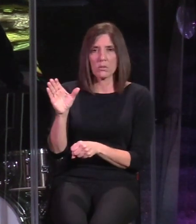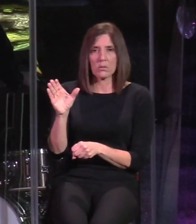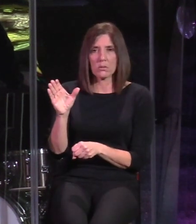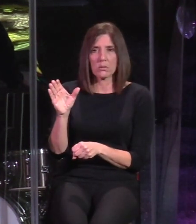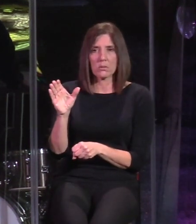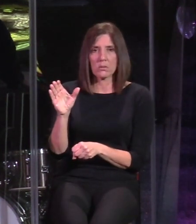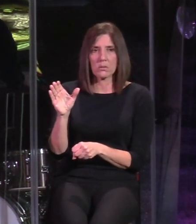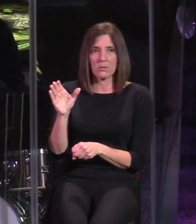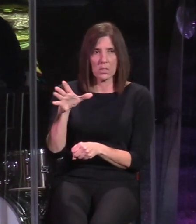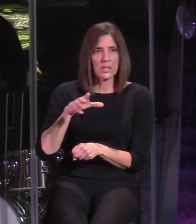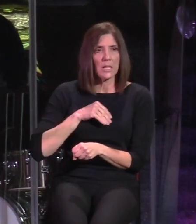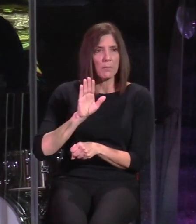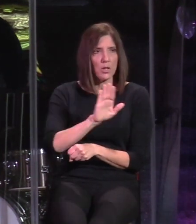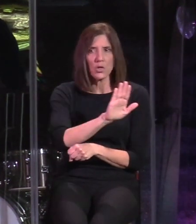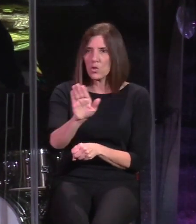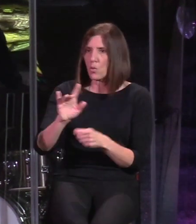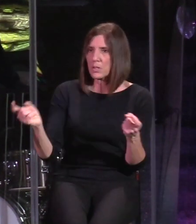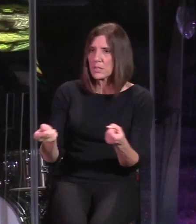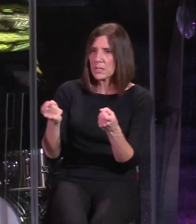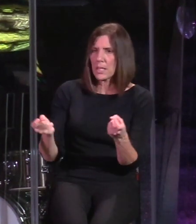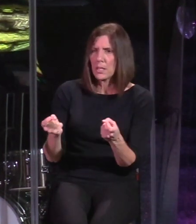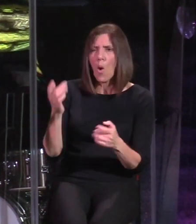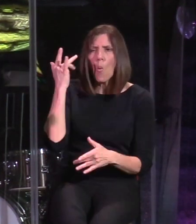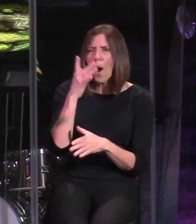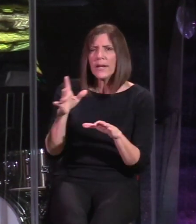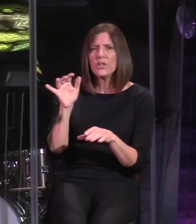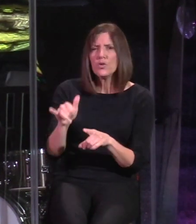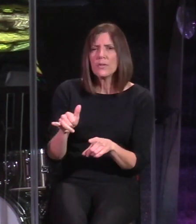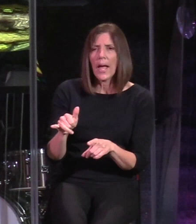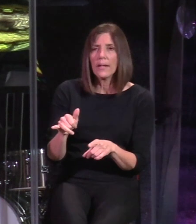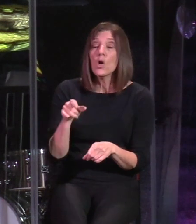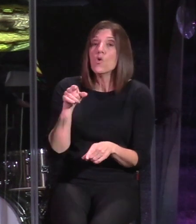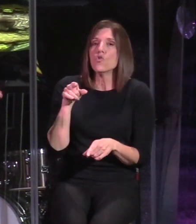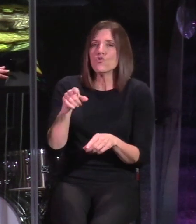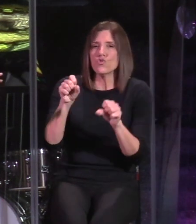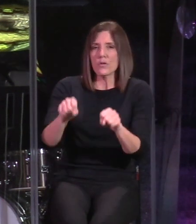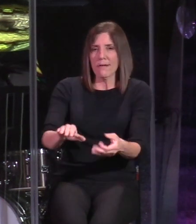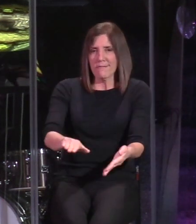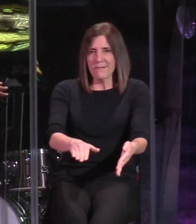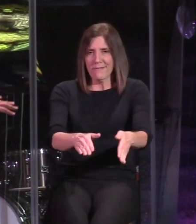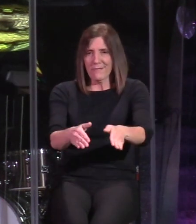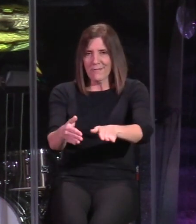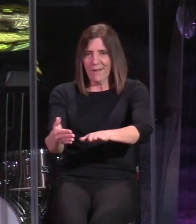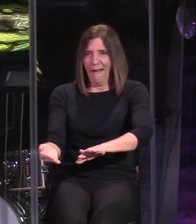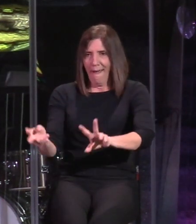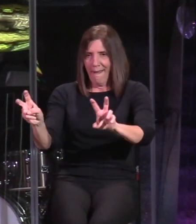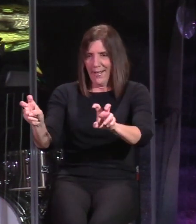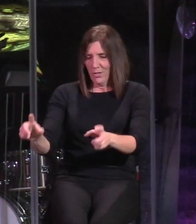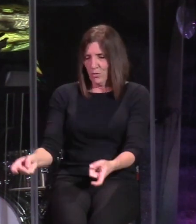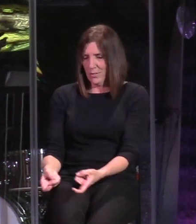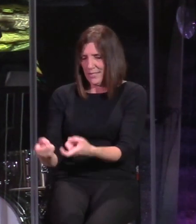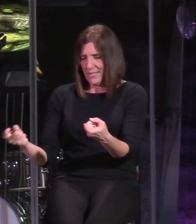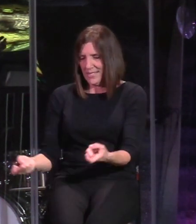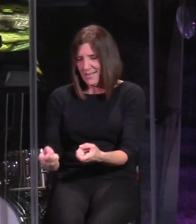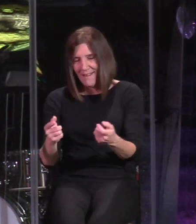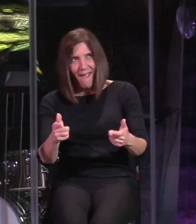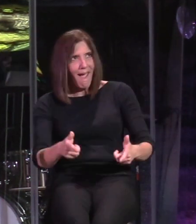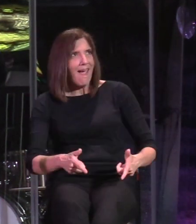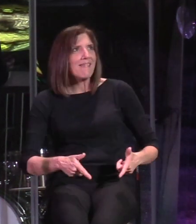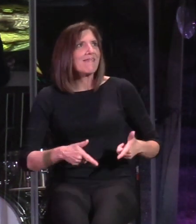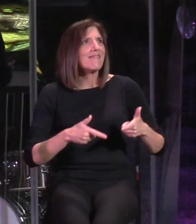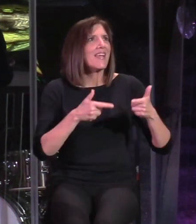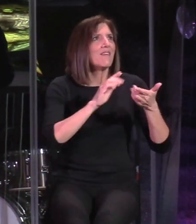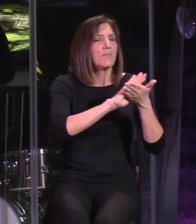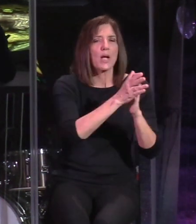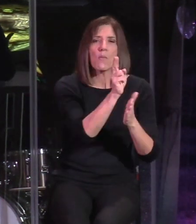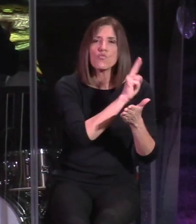upon the cross. Why did he do that? So that you might die to sin and live to